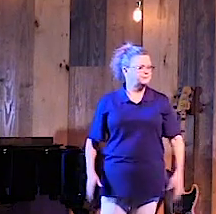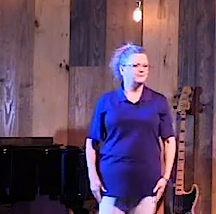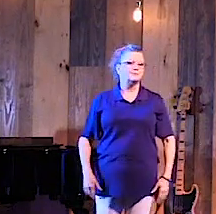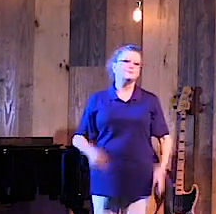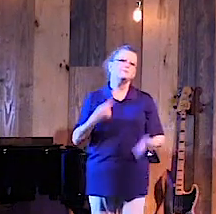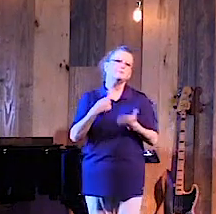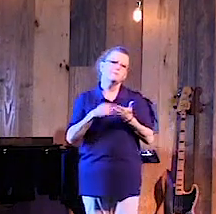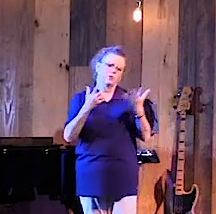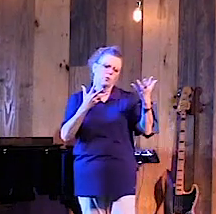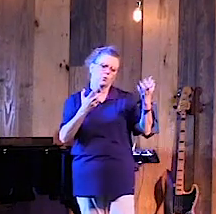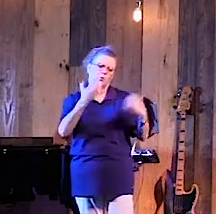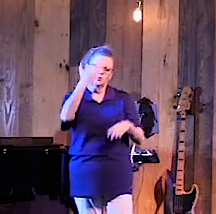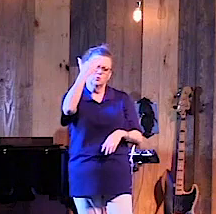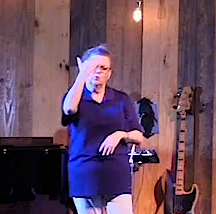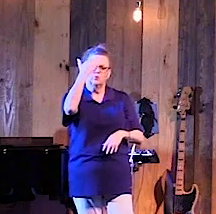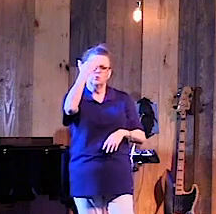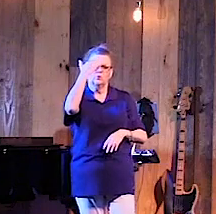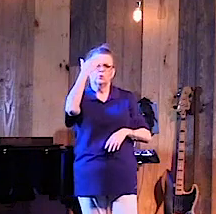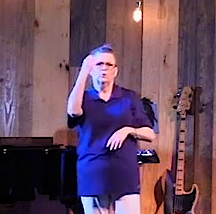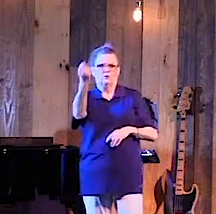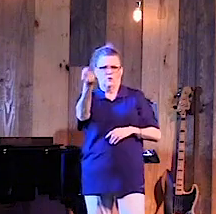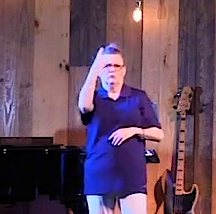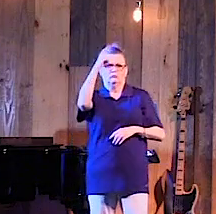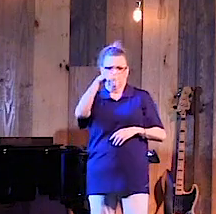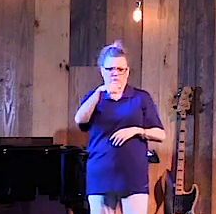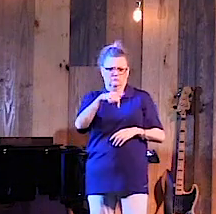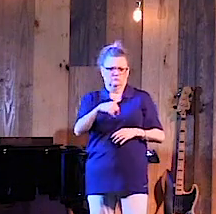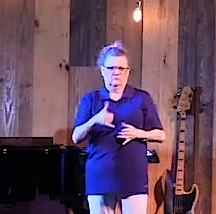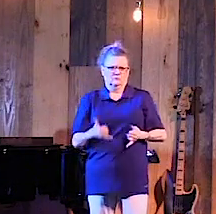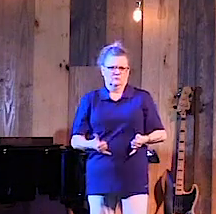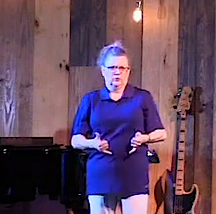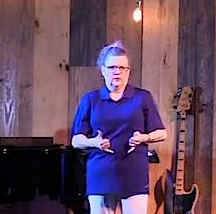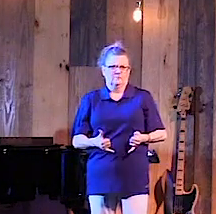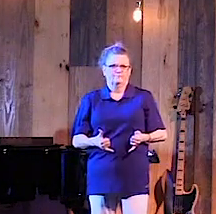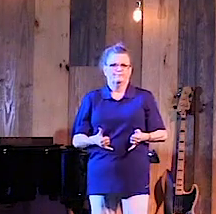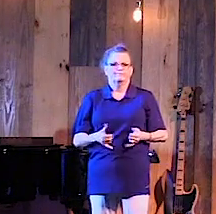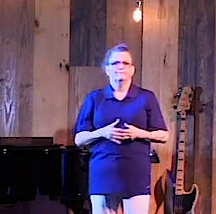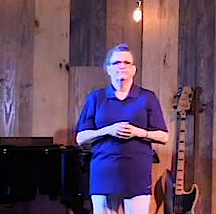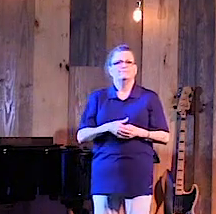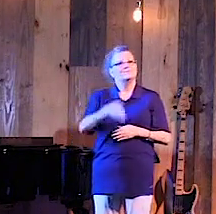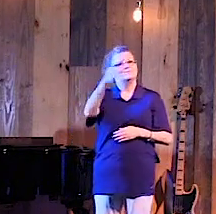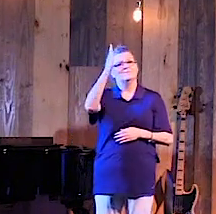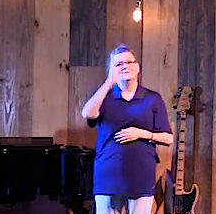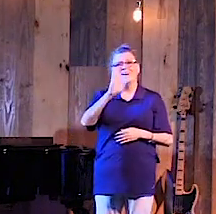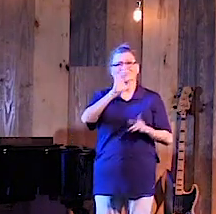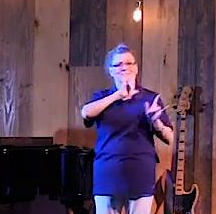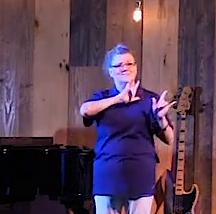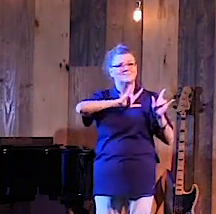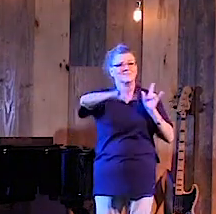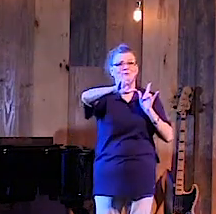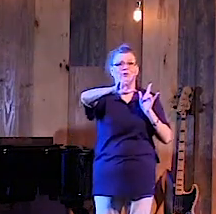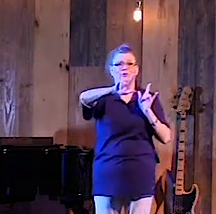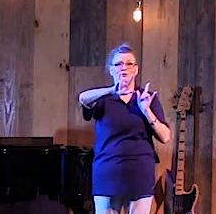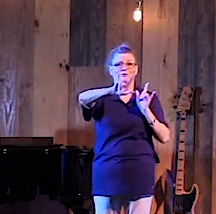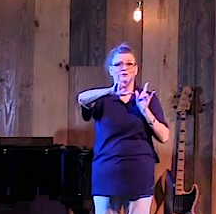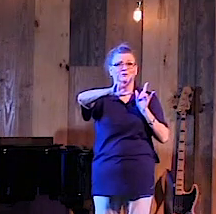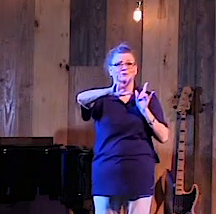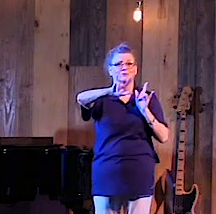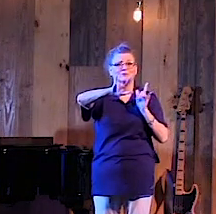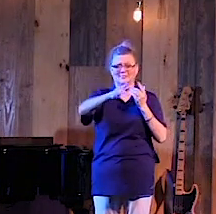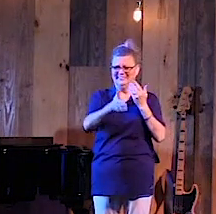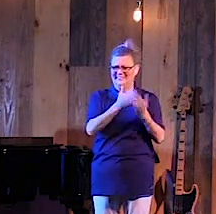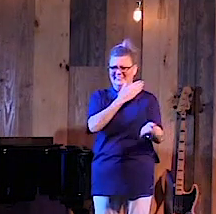and realize this morning from this parable. And that is simply this: that God loves you even when you've rejected